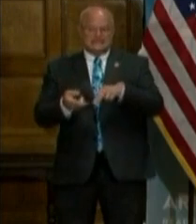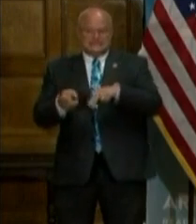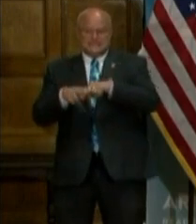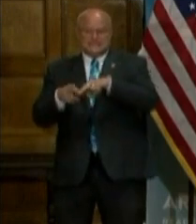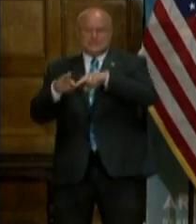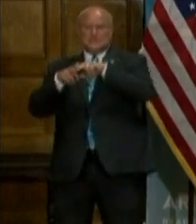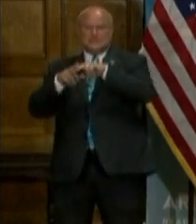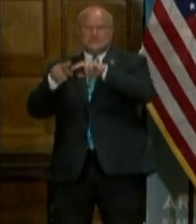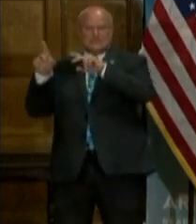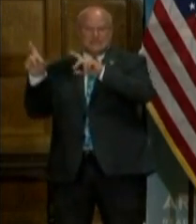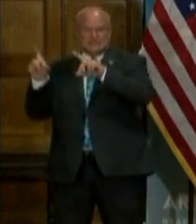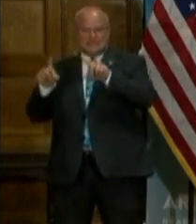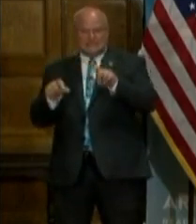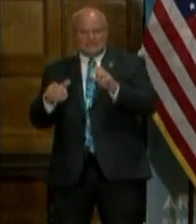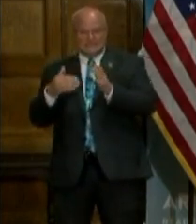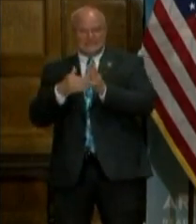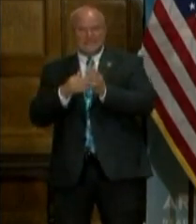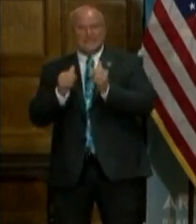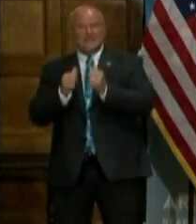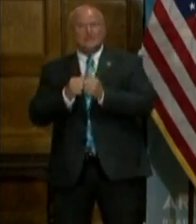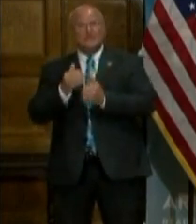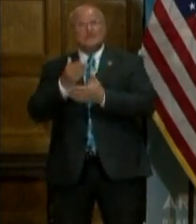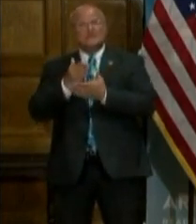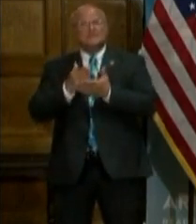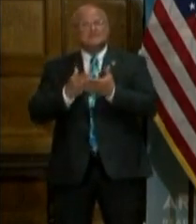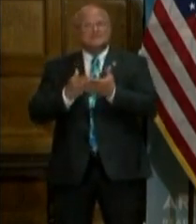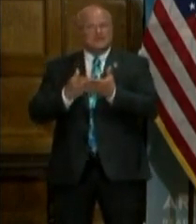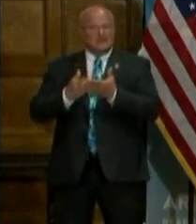our testing with some of the